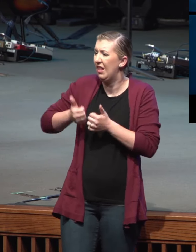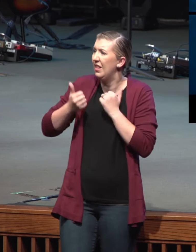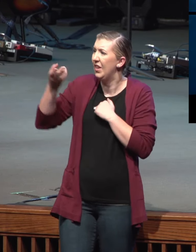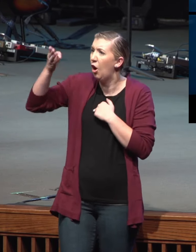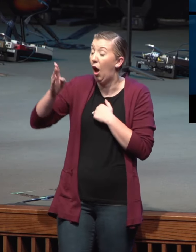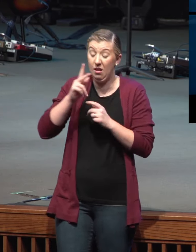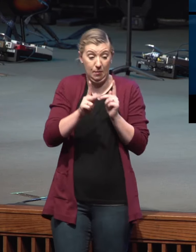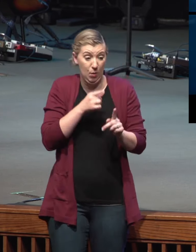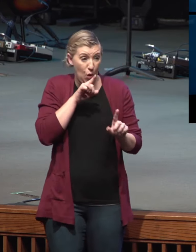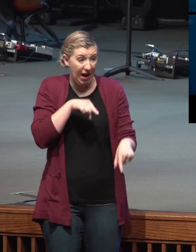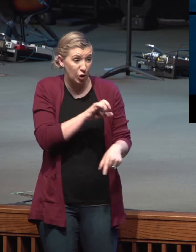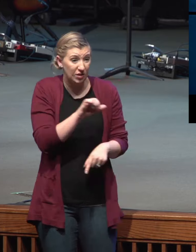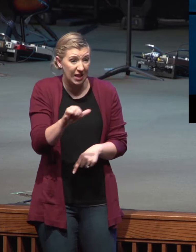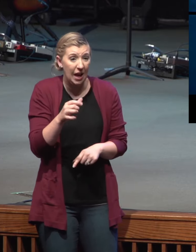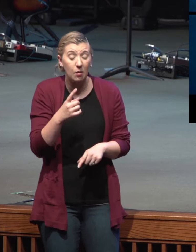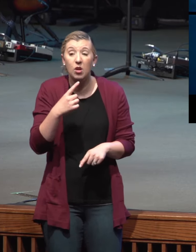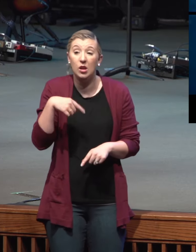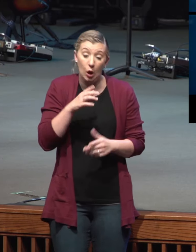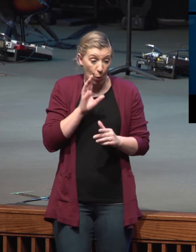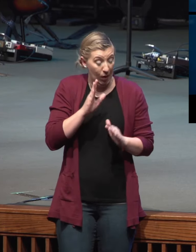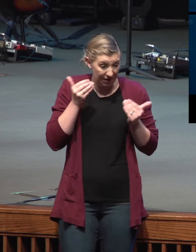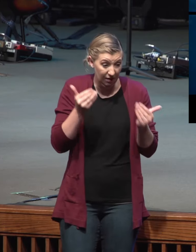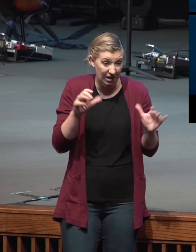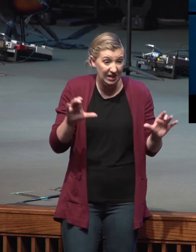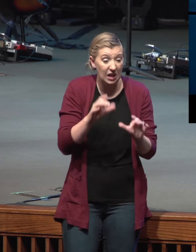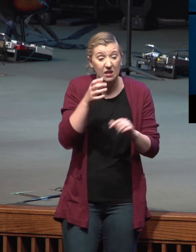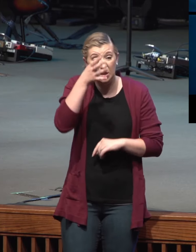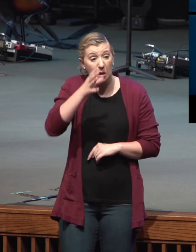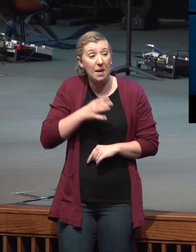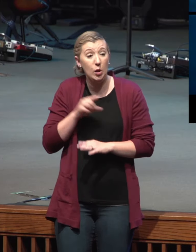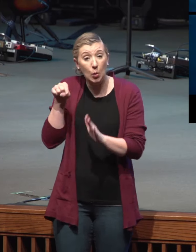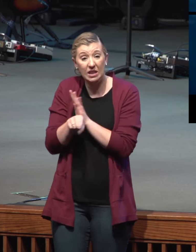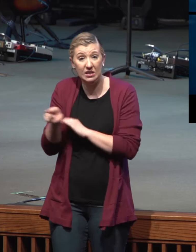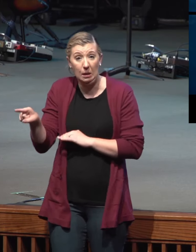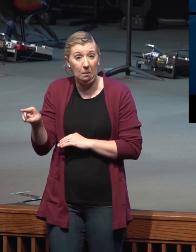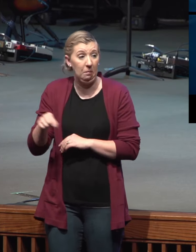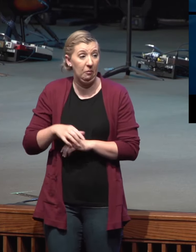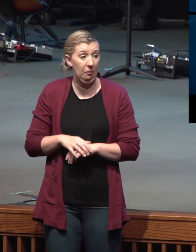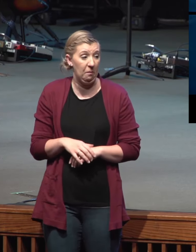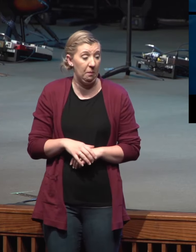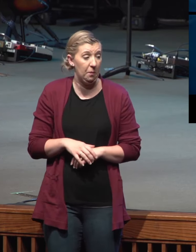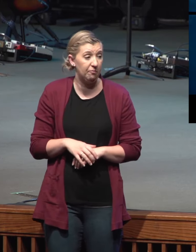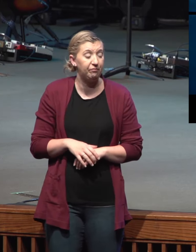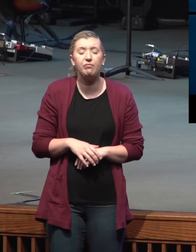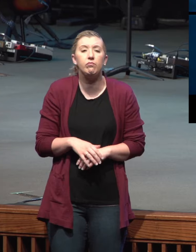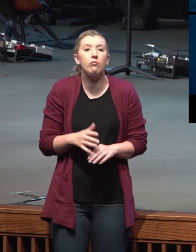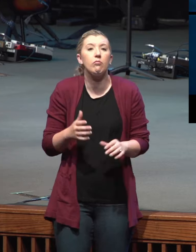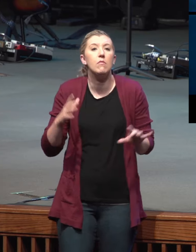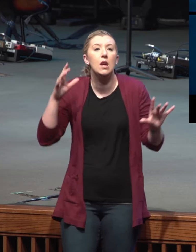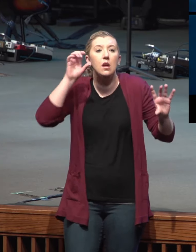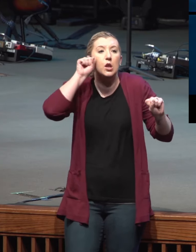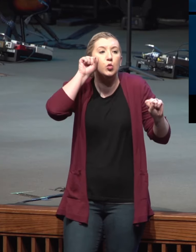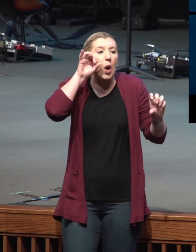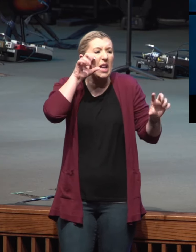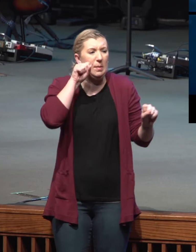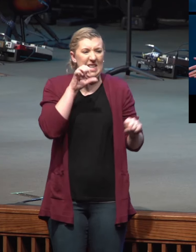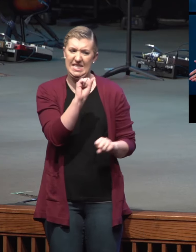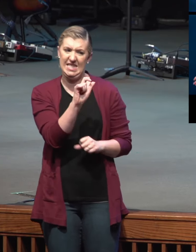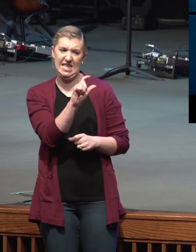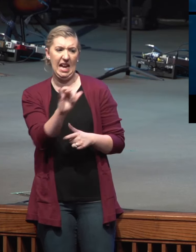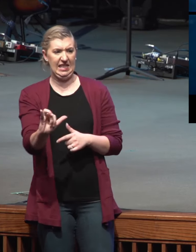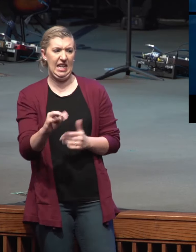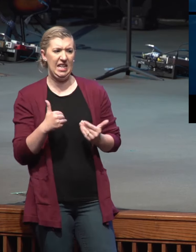people answered him in the same way, so shall it be done to the man who kills him. I mean, it's incredibly sassy